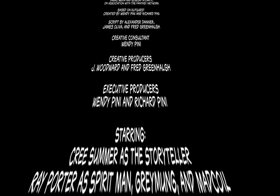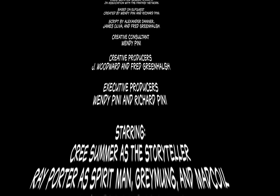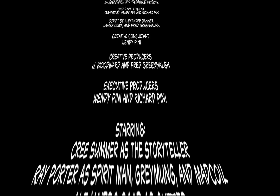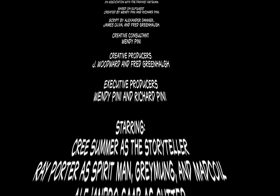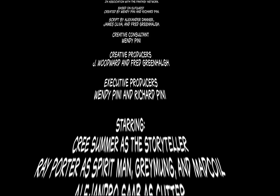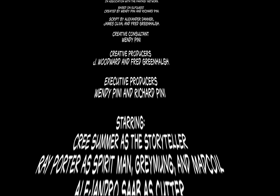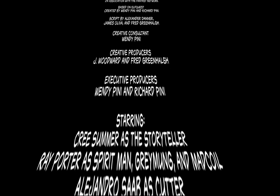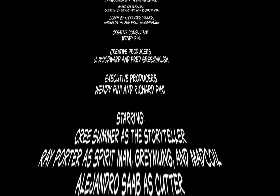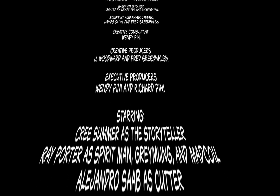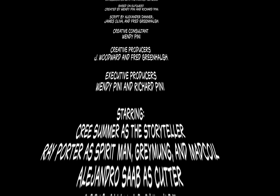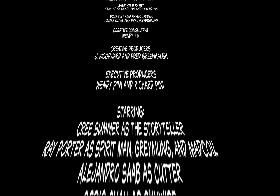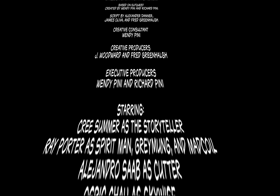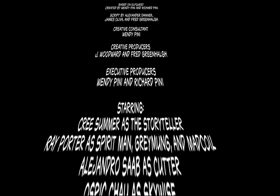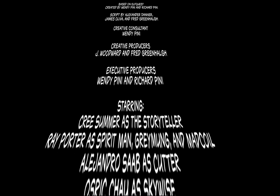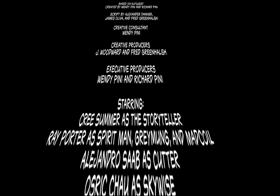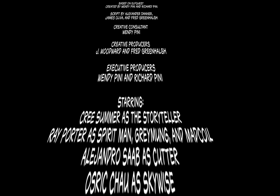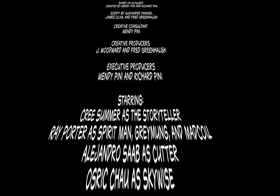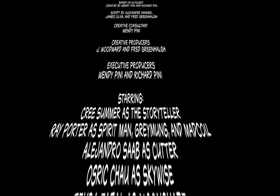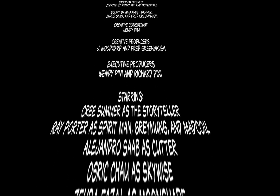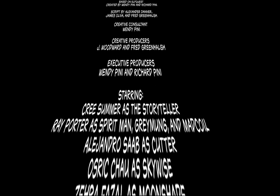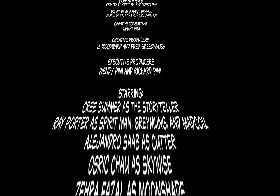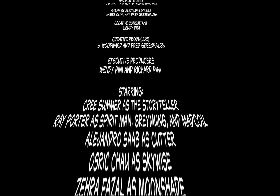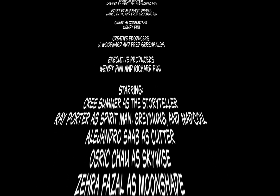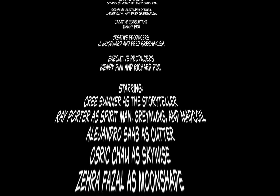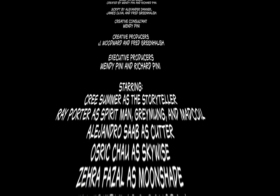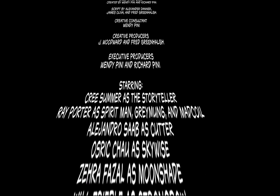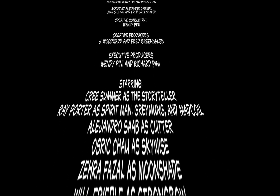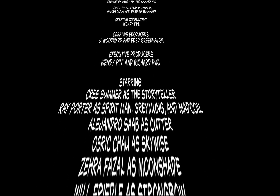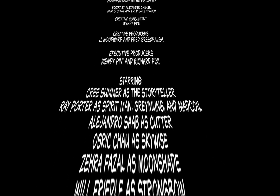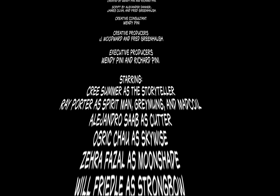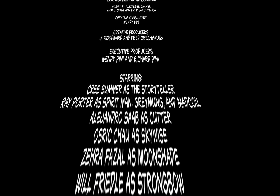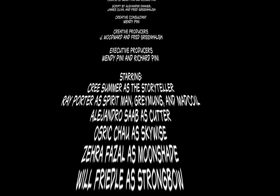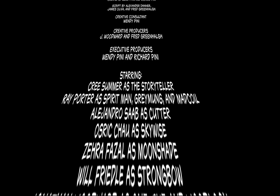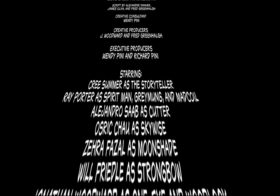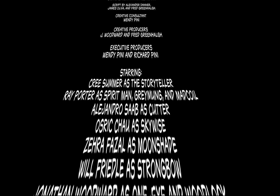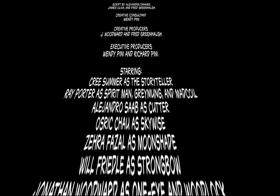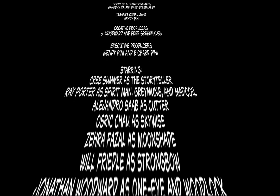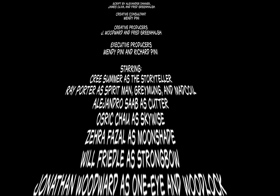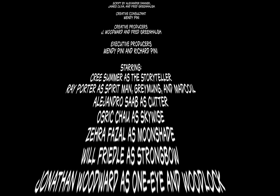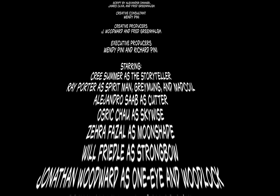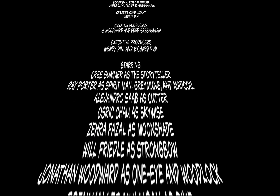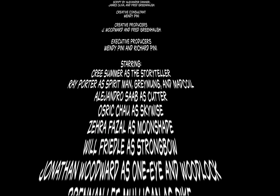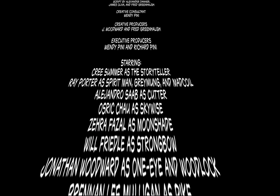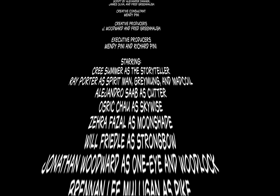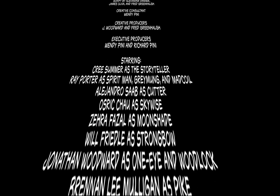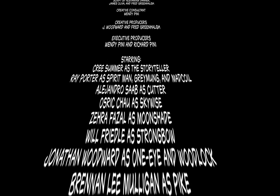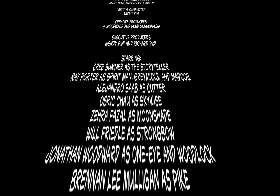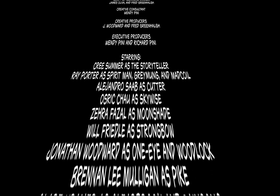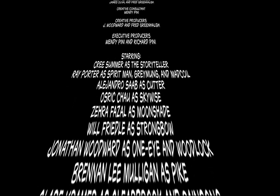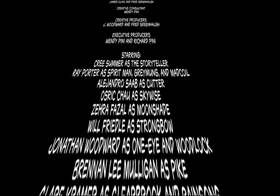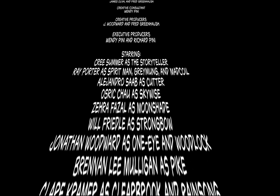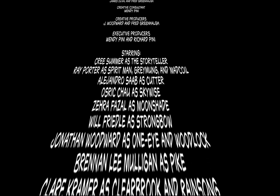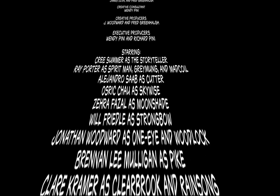Tura, Jonathan Woodward as One Eye and Woodlock, Claire Kramer as Clearbrook and Rainsong, Hugo Pierre Martin as